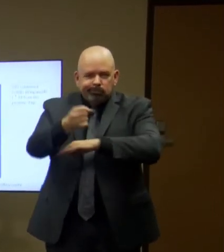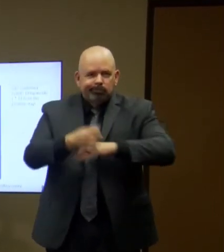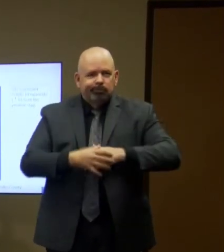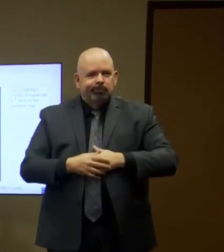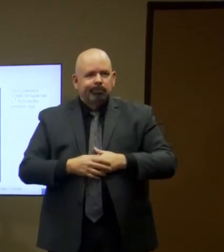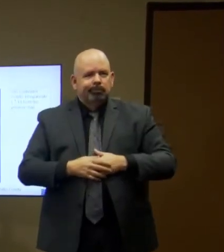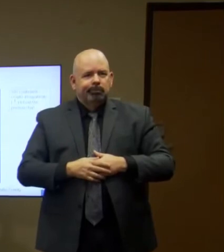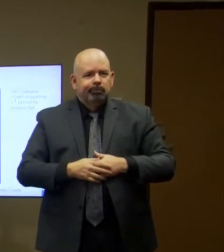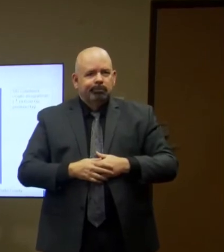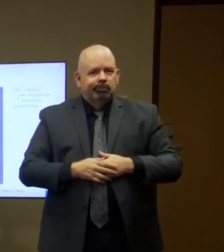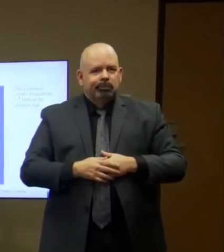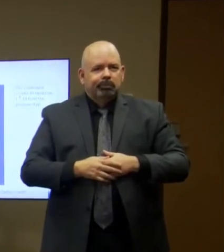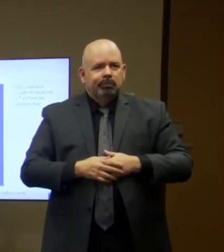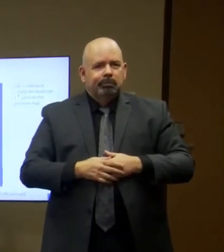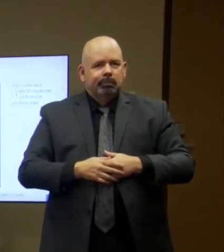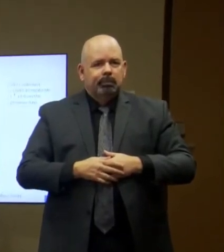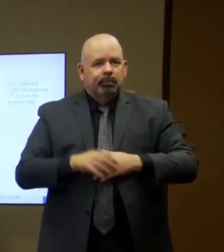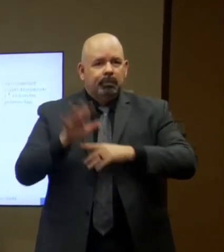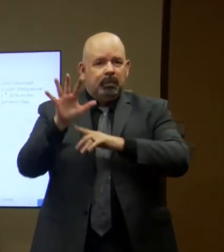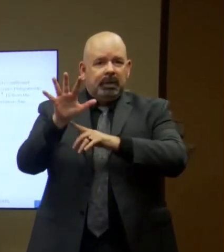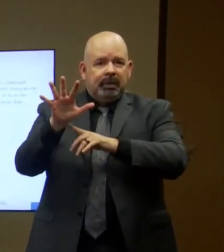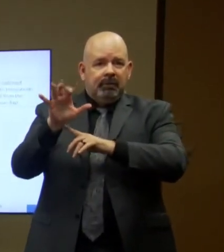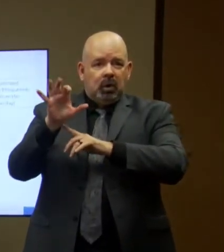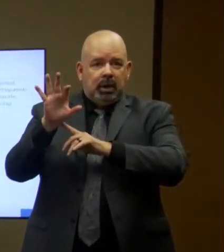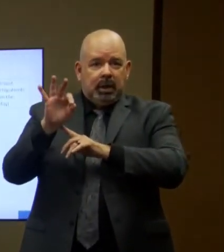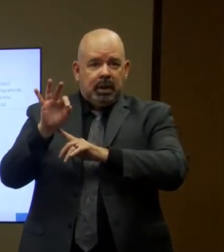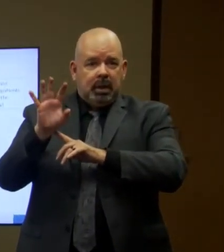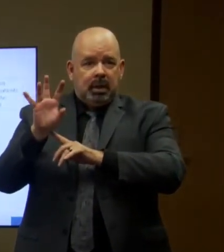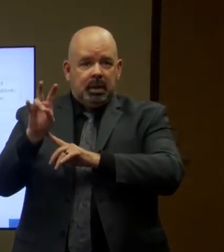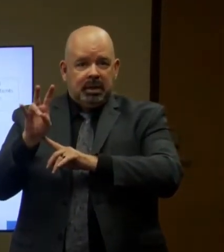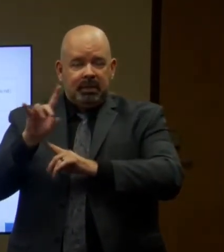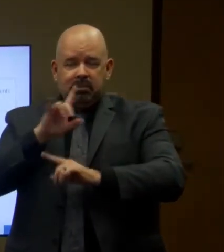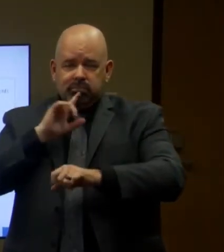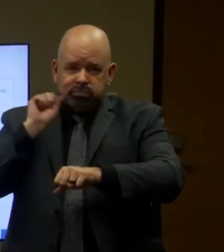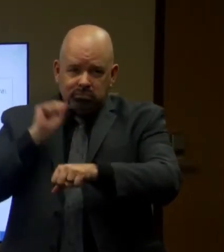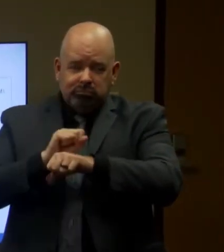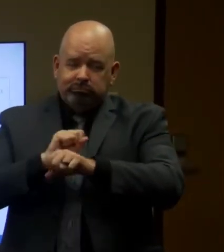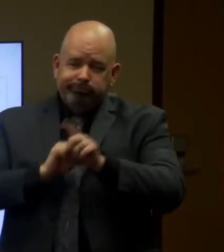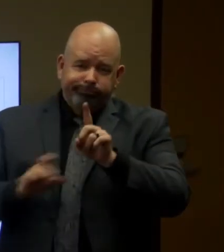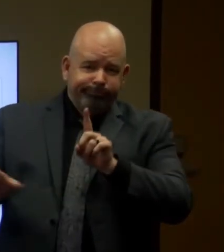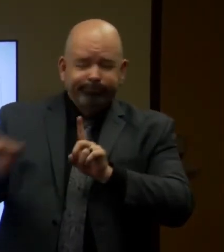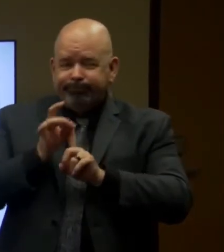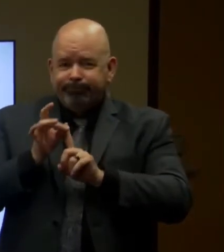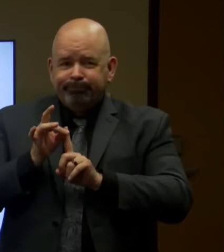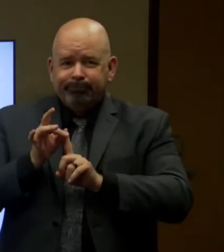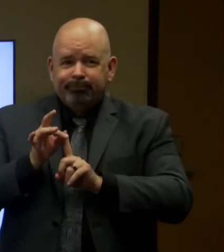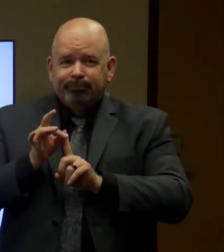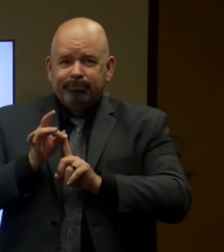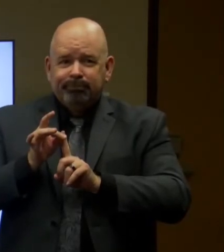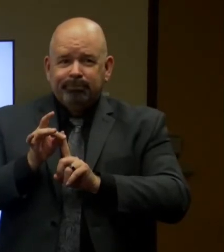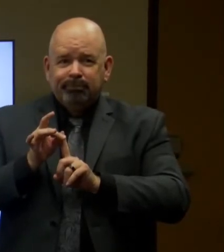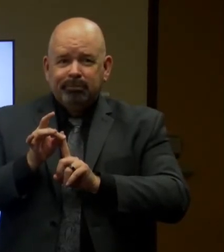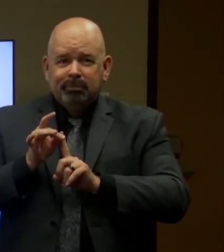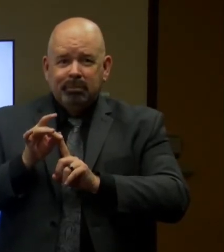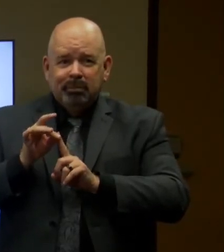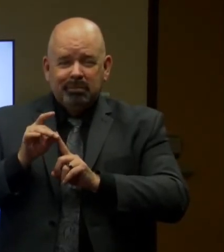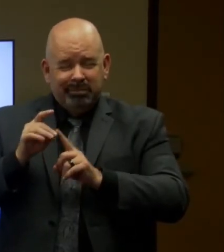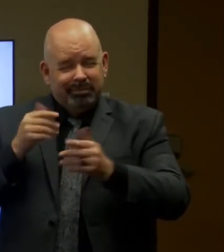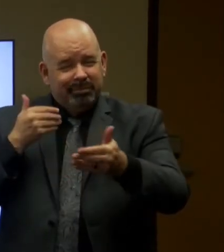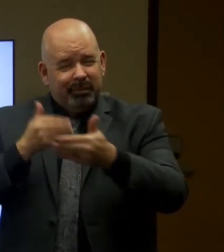confirmed on this last date, reporting almost 600 in this single day. One thing about